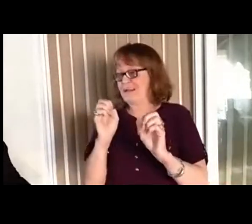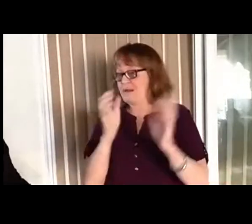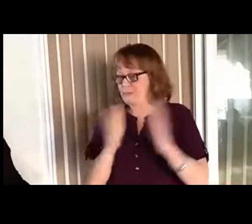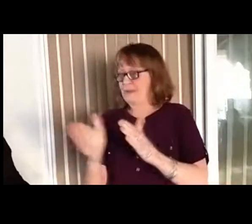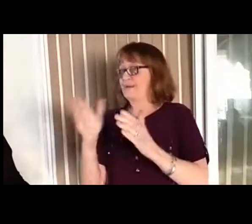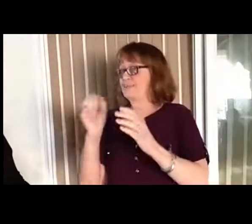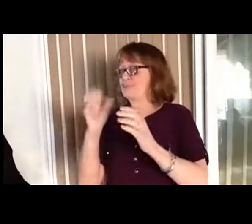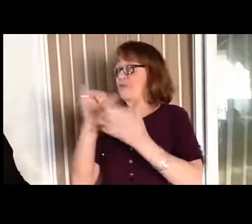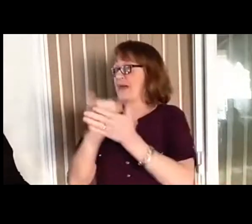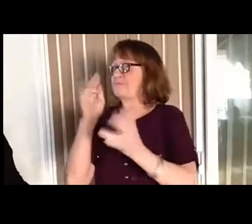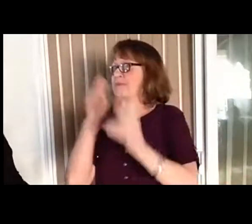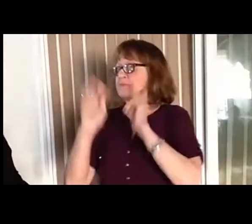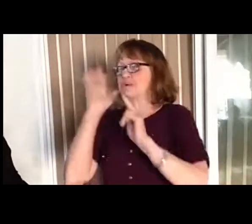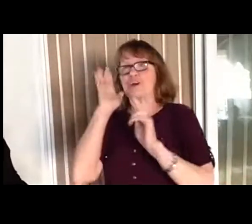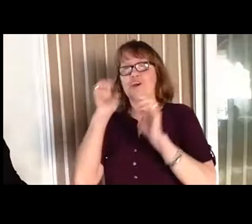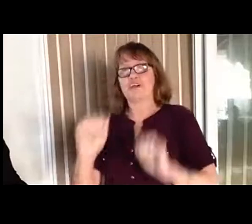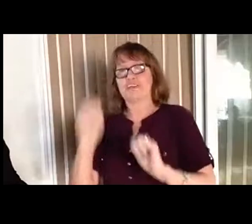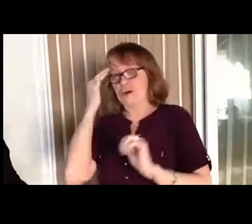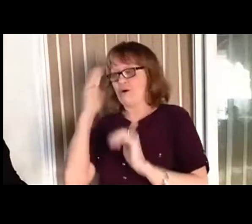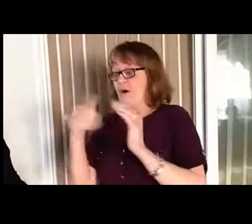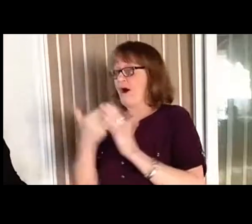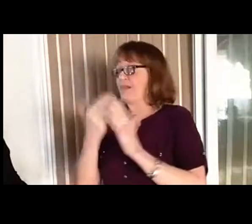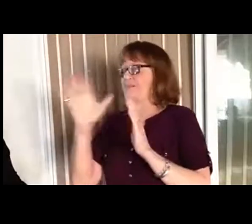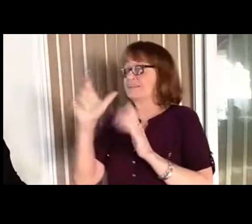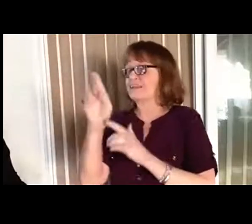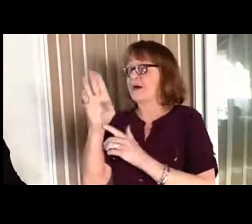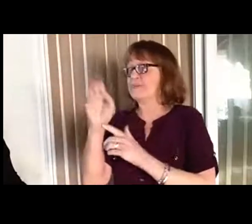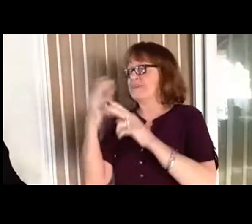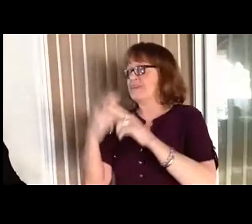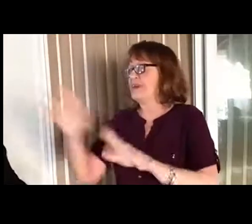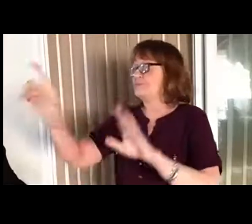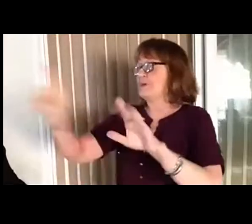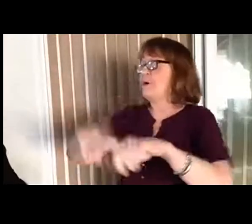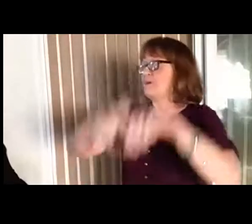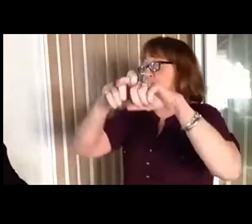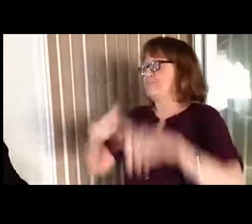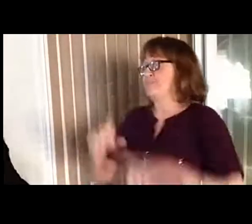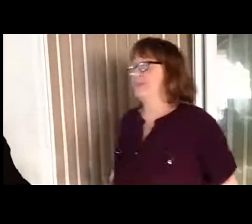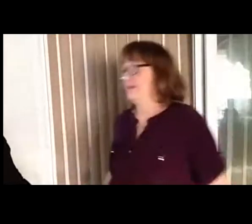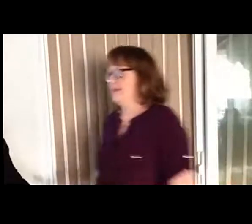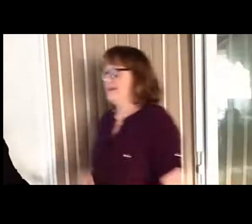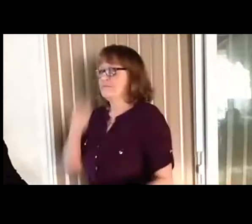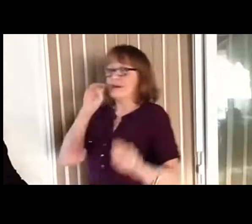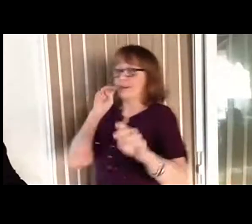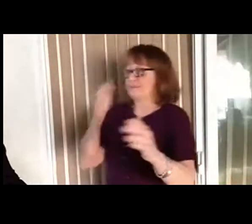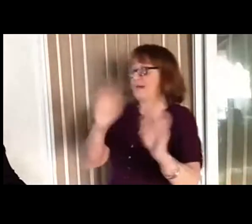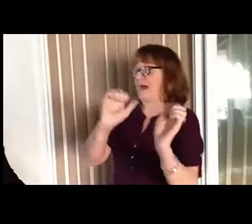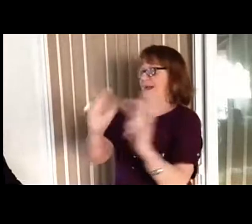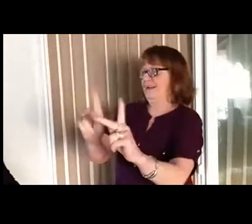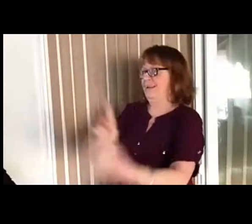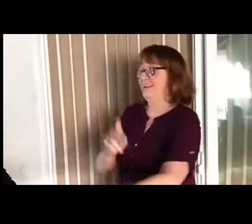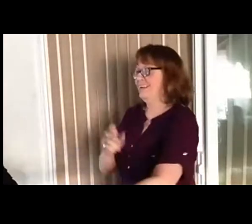He prepared so that people could know all of his clubs and the names. Hold up. Marilyn's